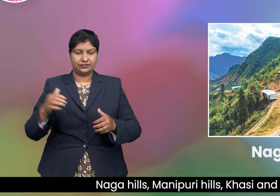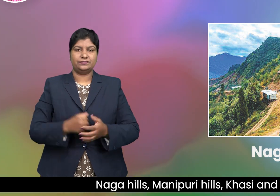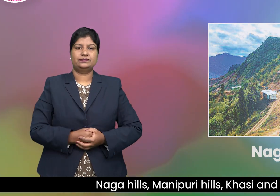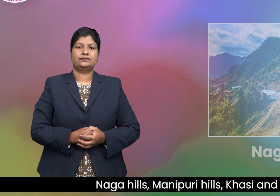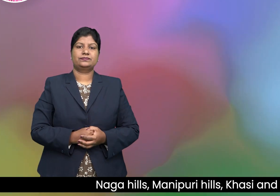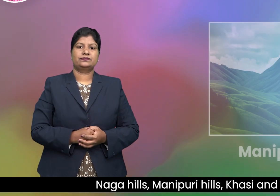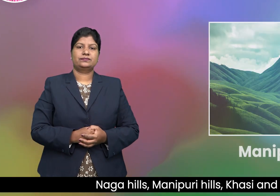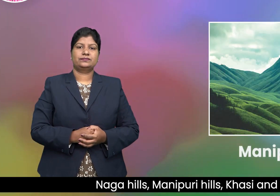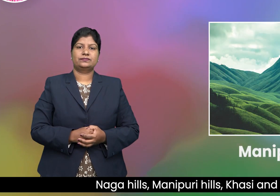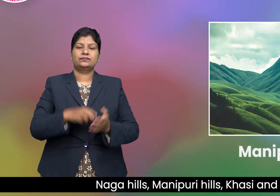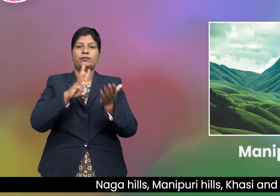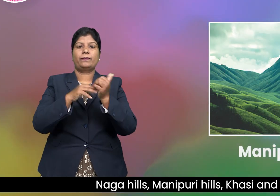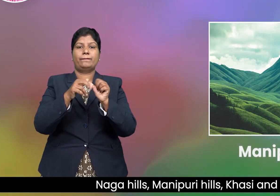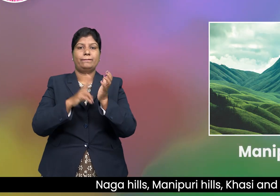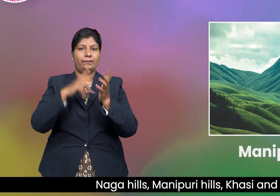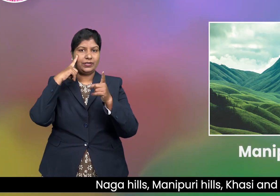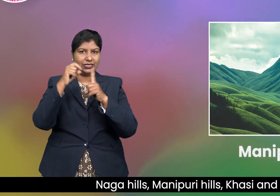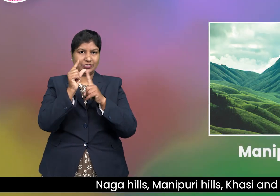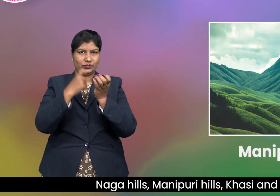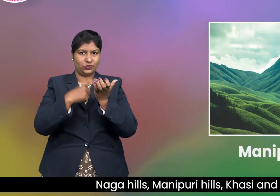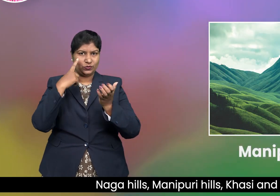Naga Manipuri hills